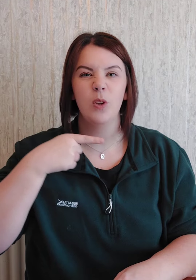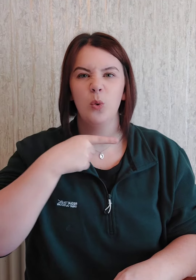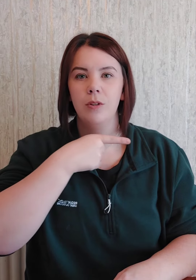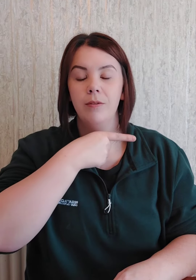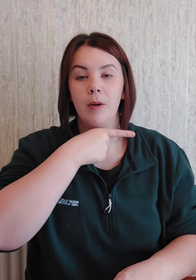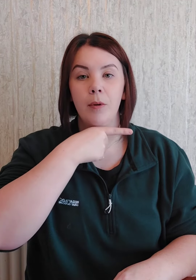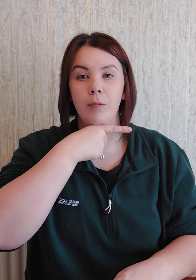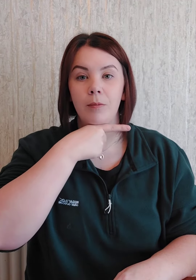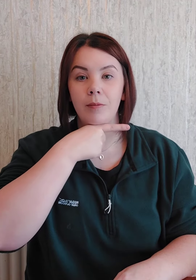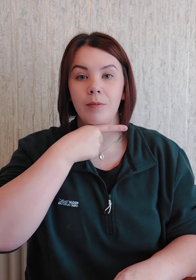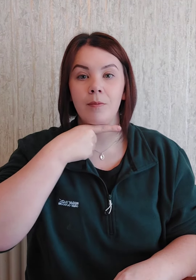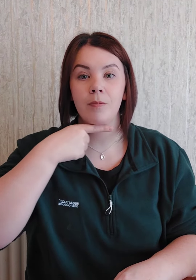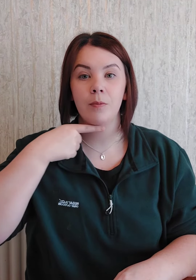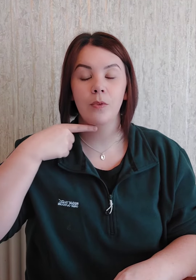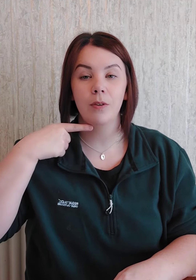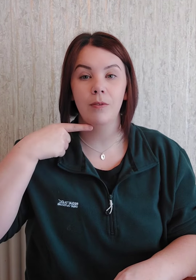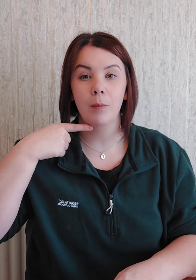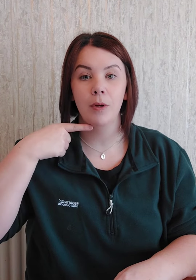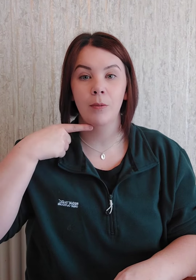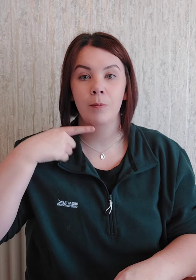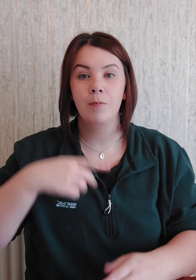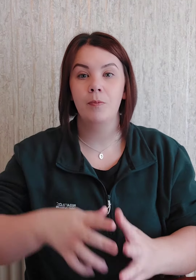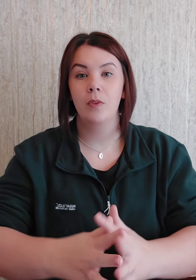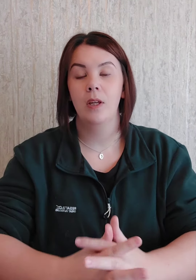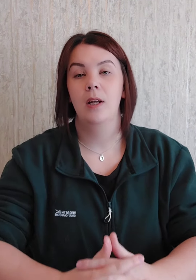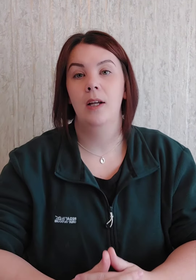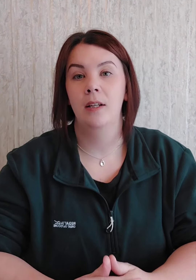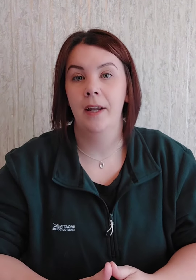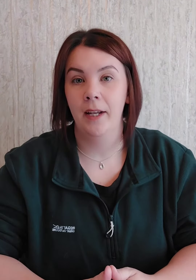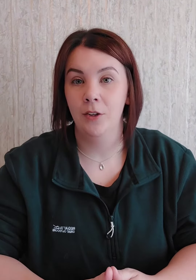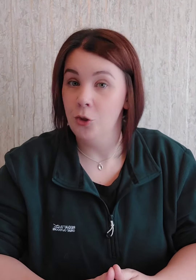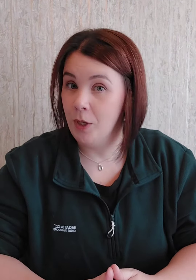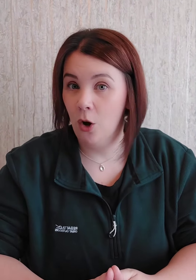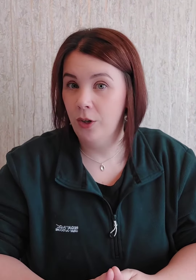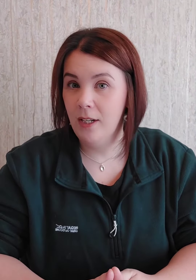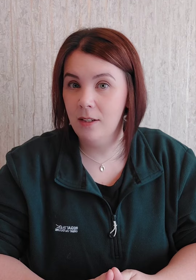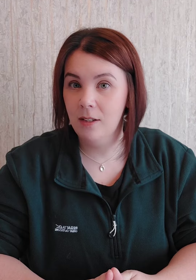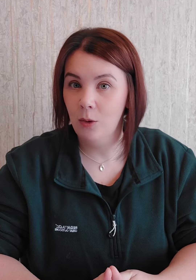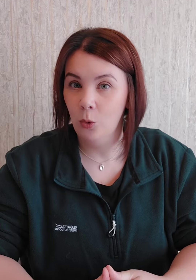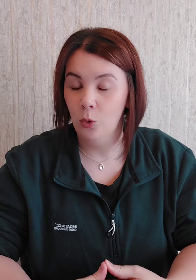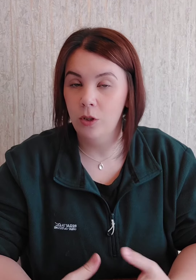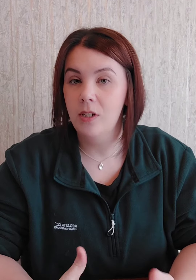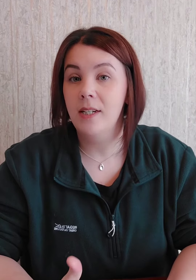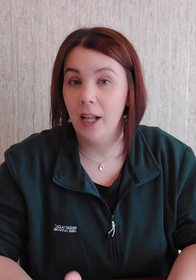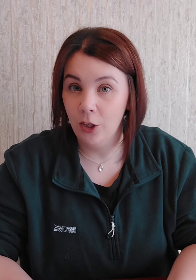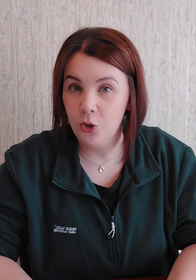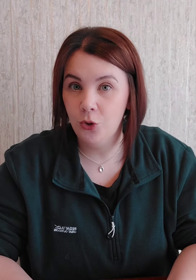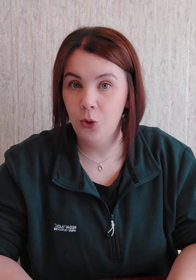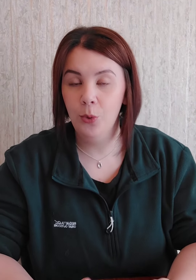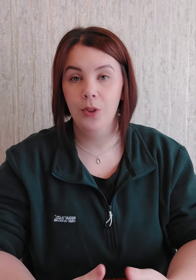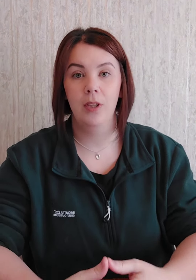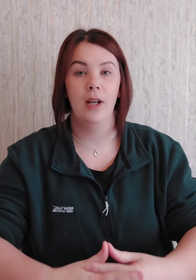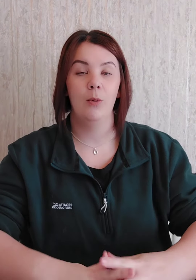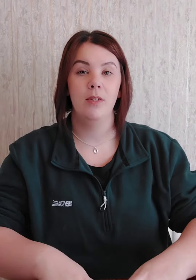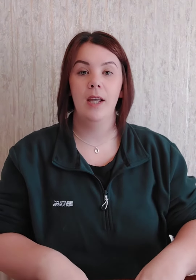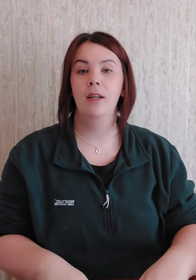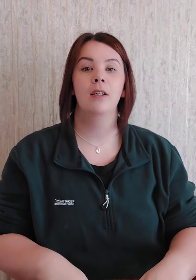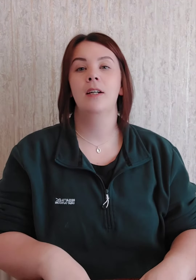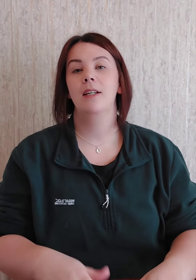or to fib. To fib. And then to be honest or to tell the truth, I would say, this